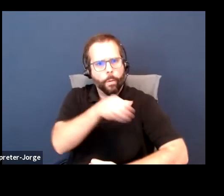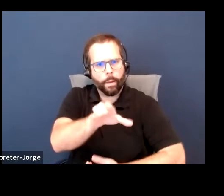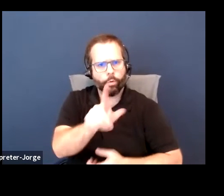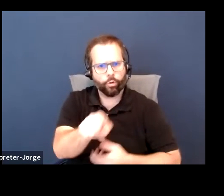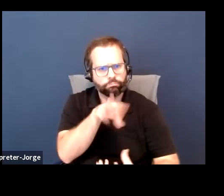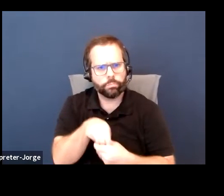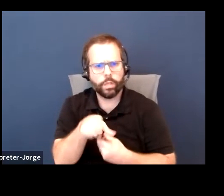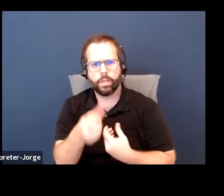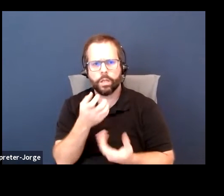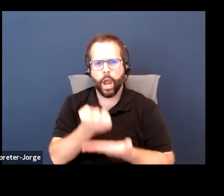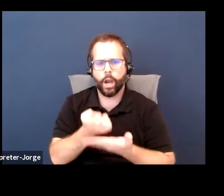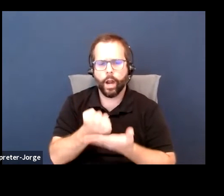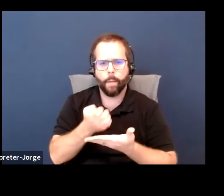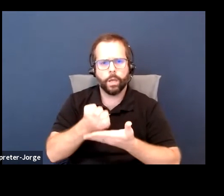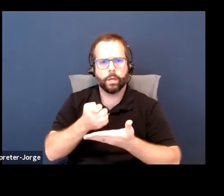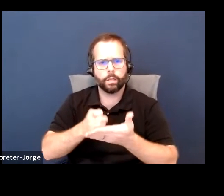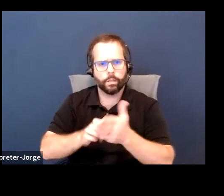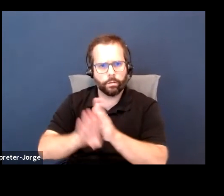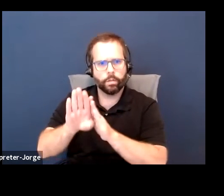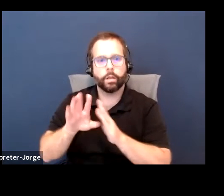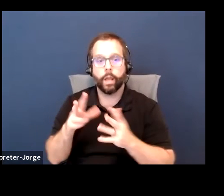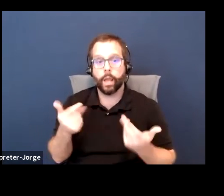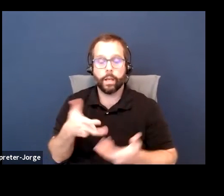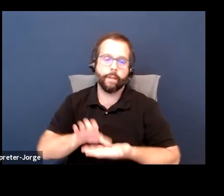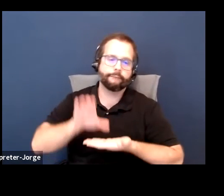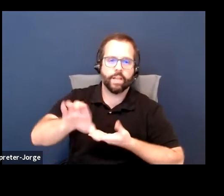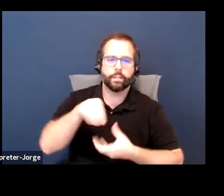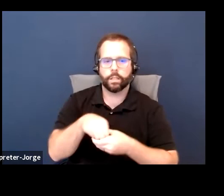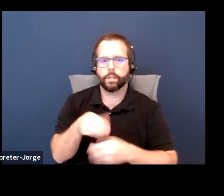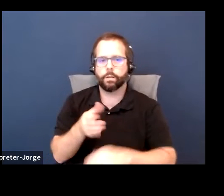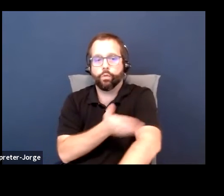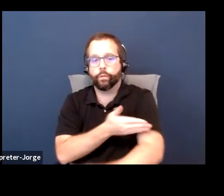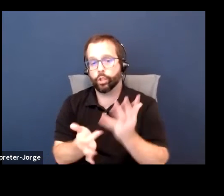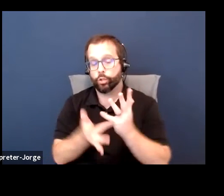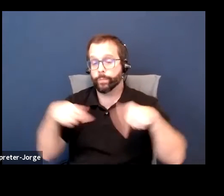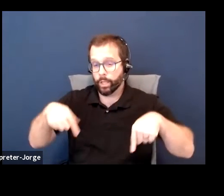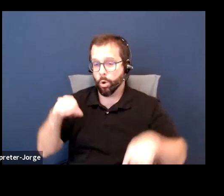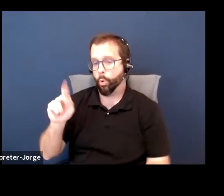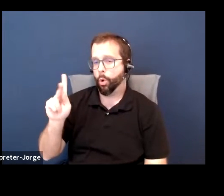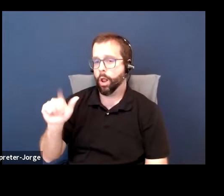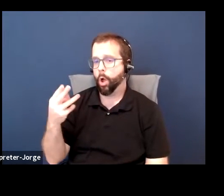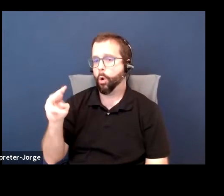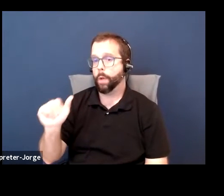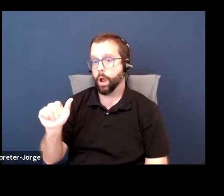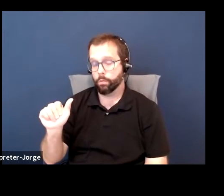invest in improved technology. Here in Oklahoma, we've had some pretty substantial challenges through